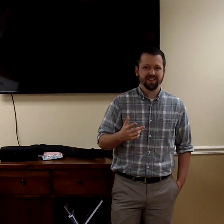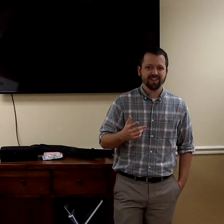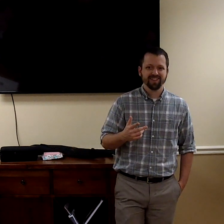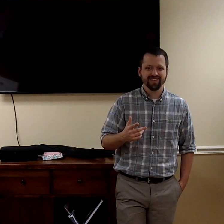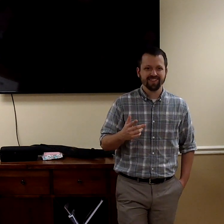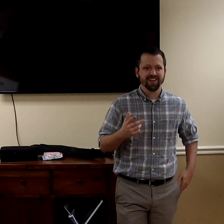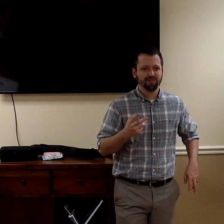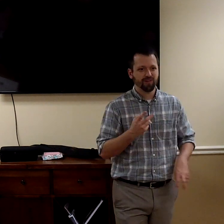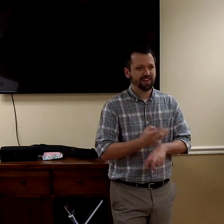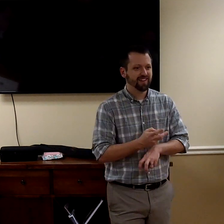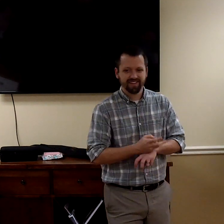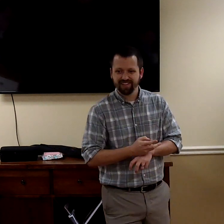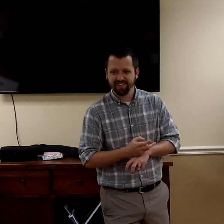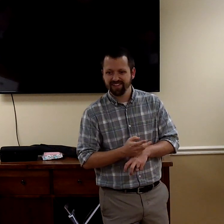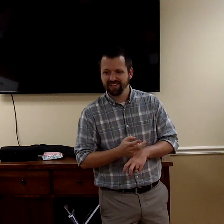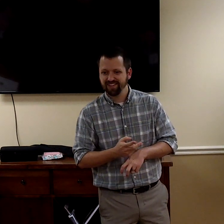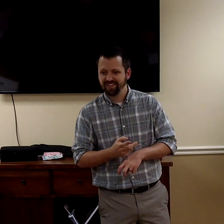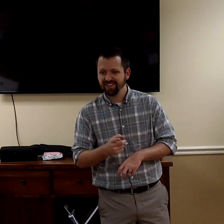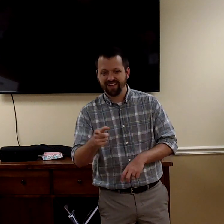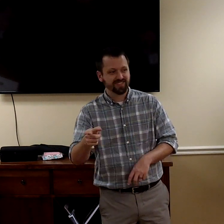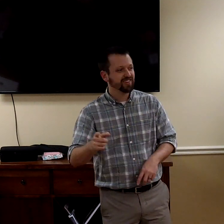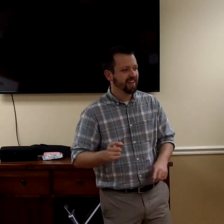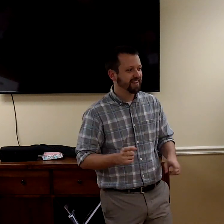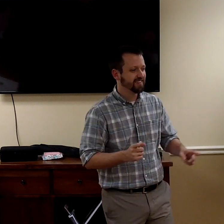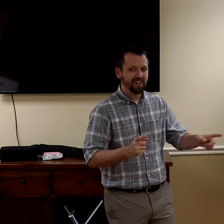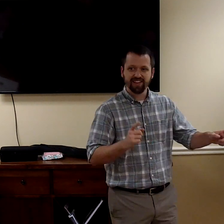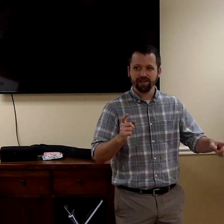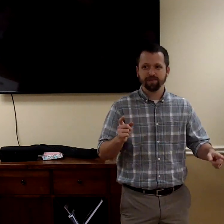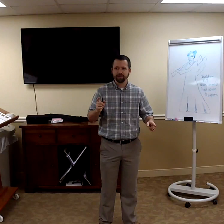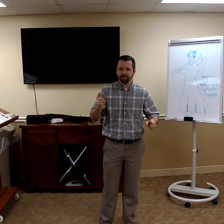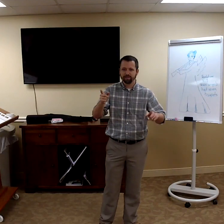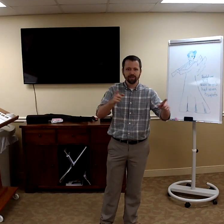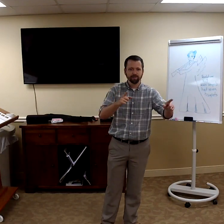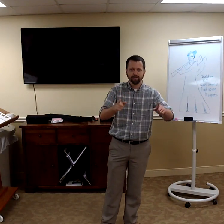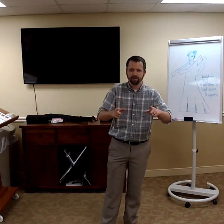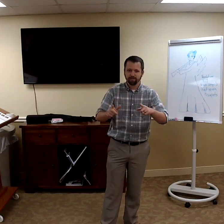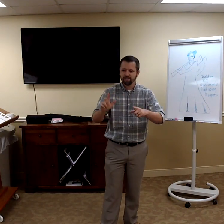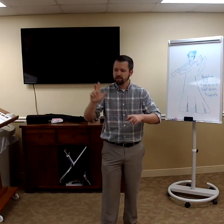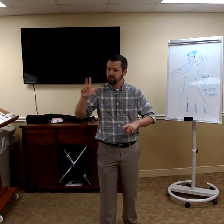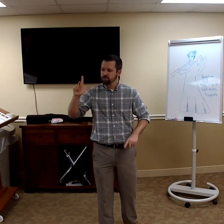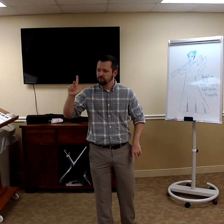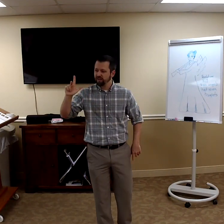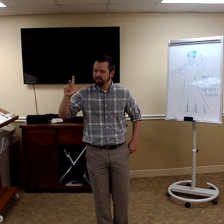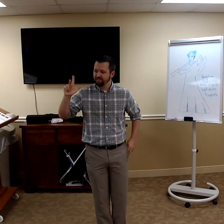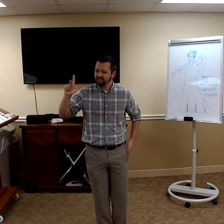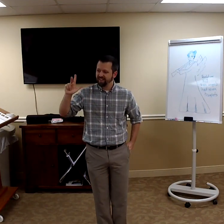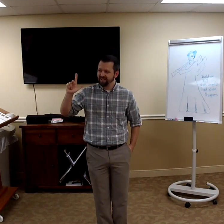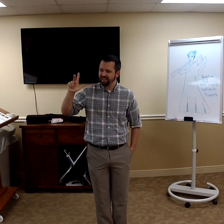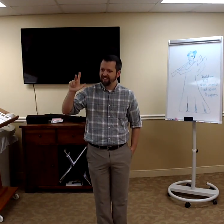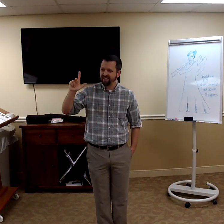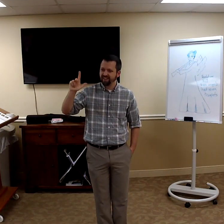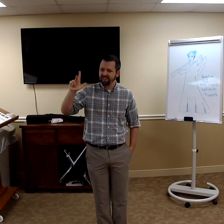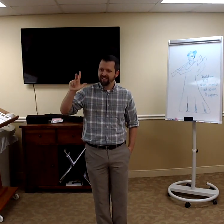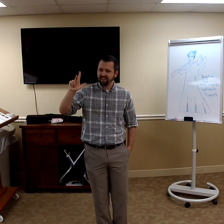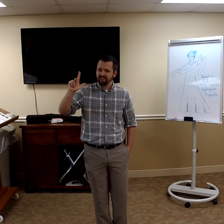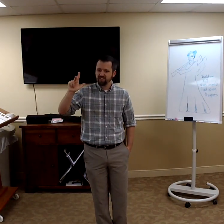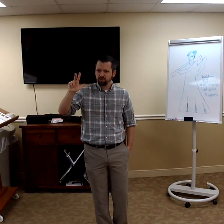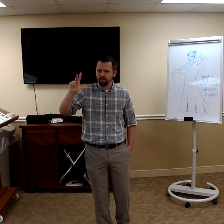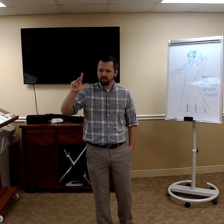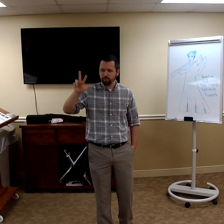This is the tough one. Yes, you got it. You got it. Yep. 23. 23. Make a